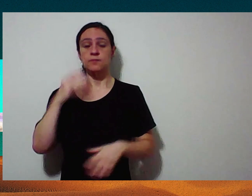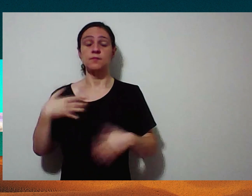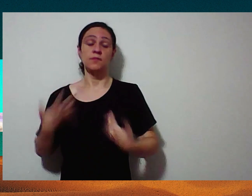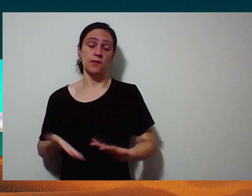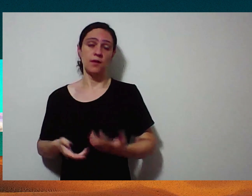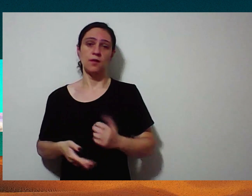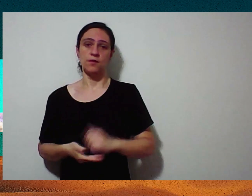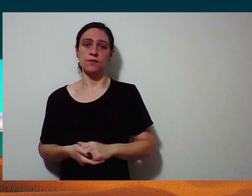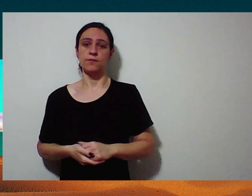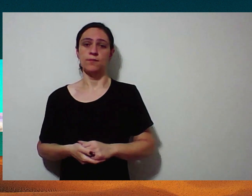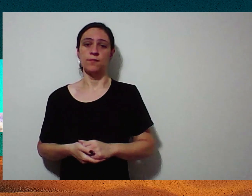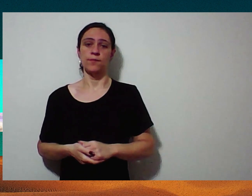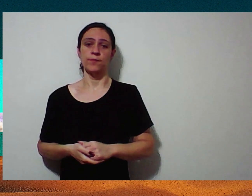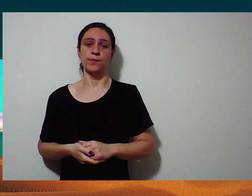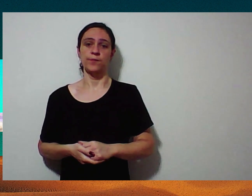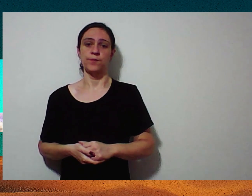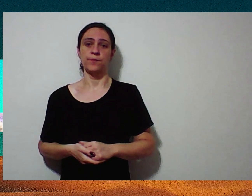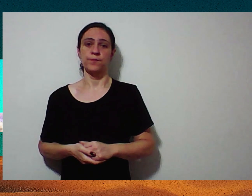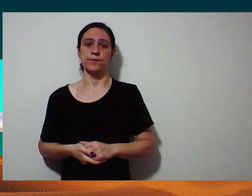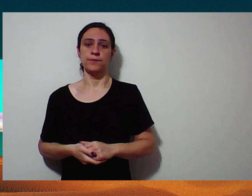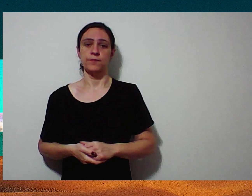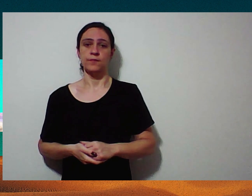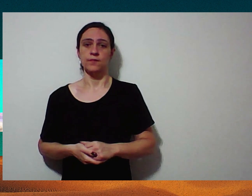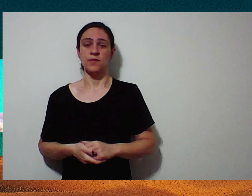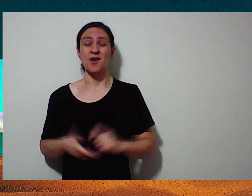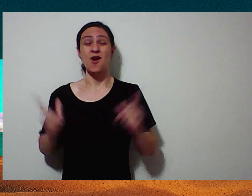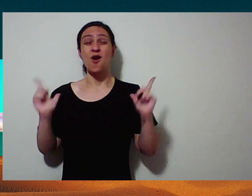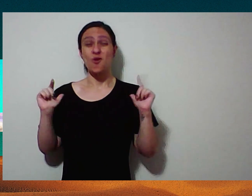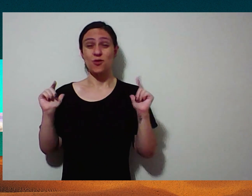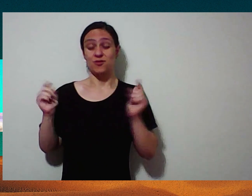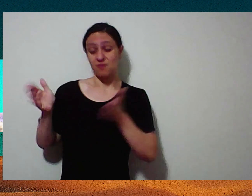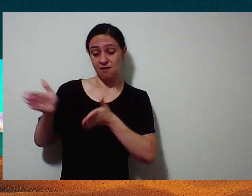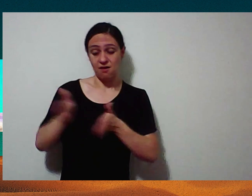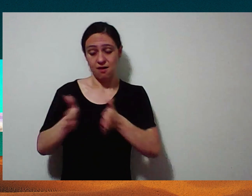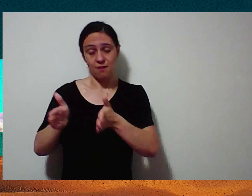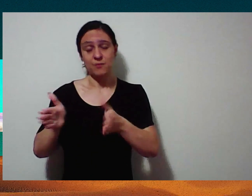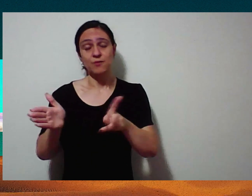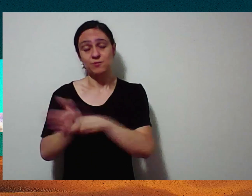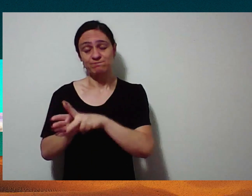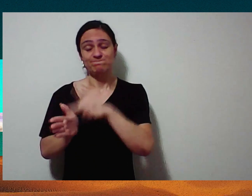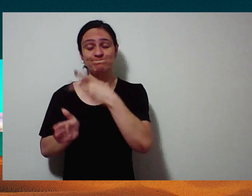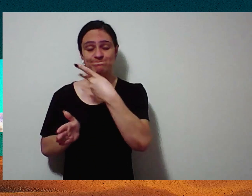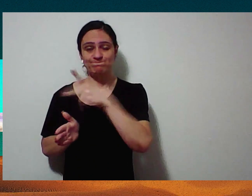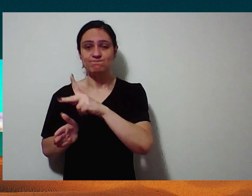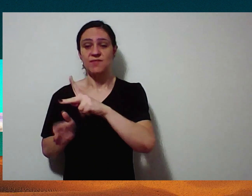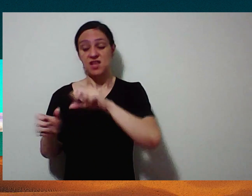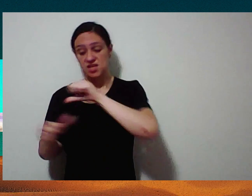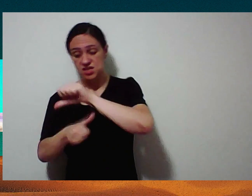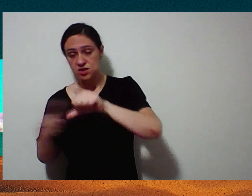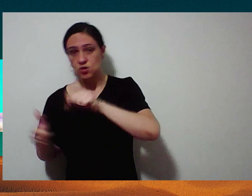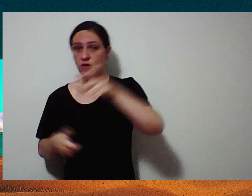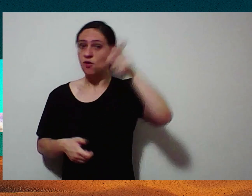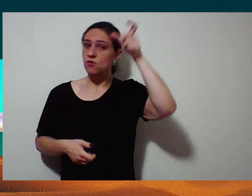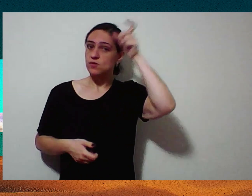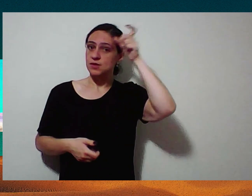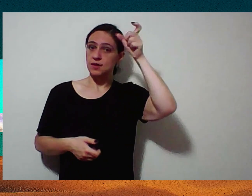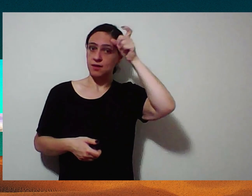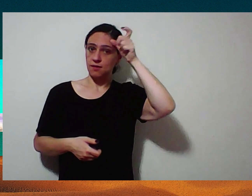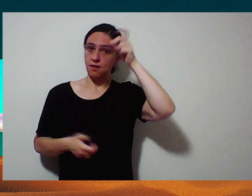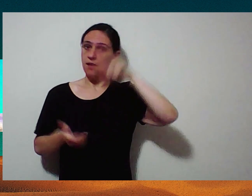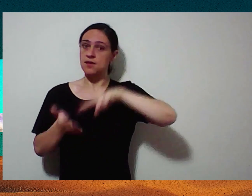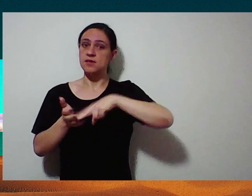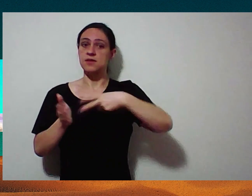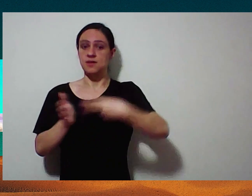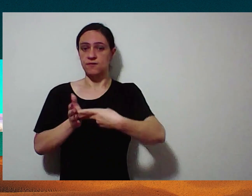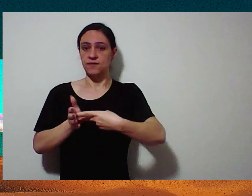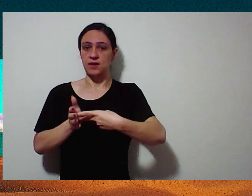caminho que Lúcifer tomou e se tornou Satanás, que significa o adversário de